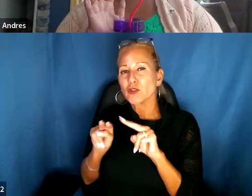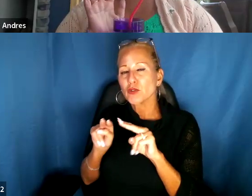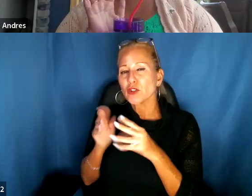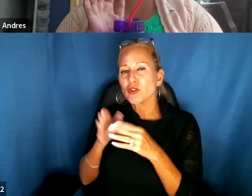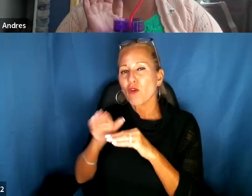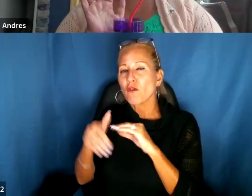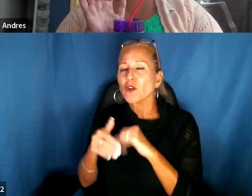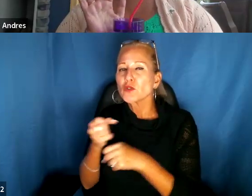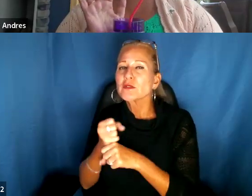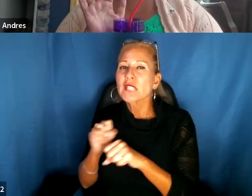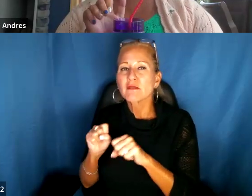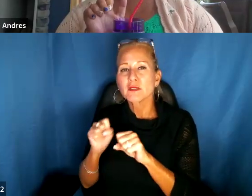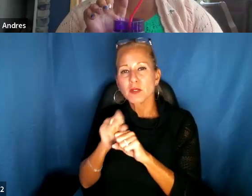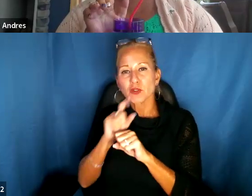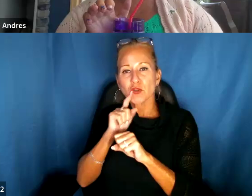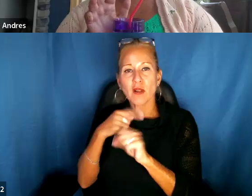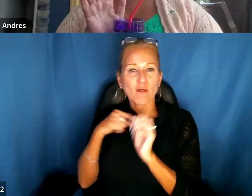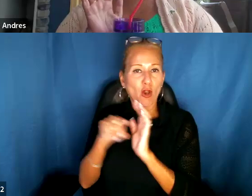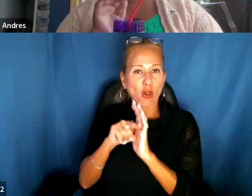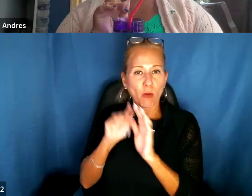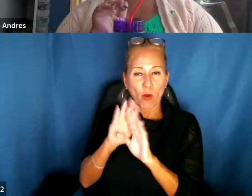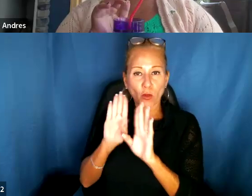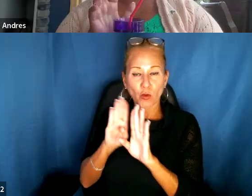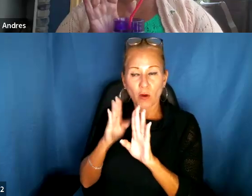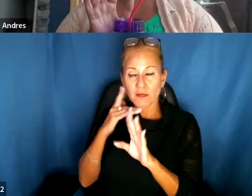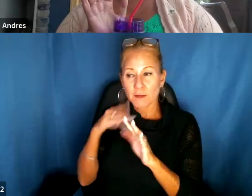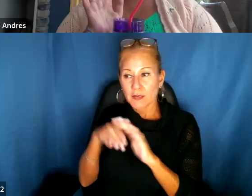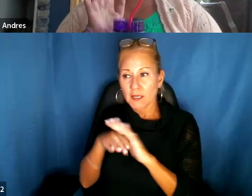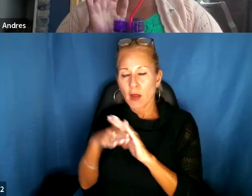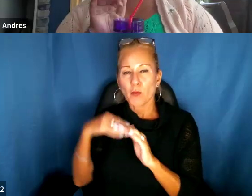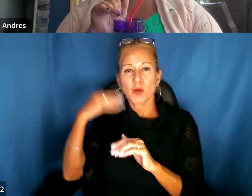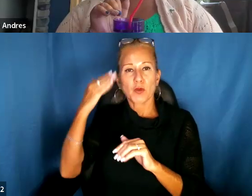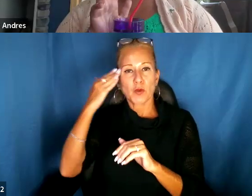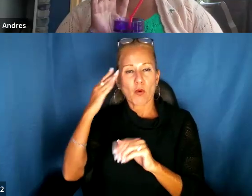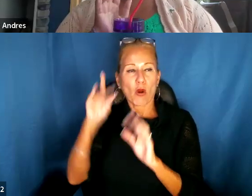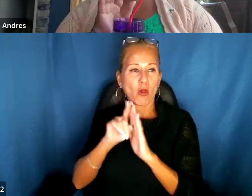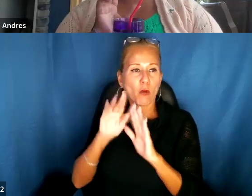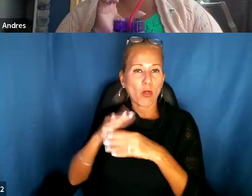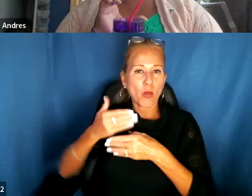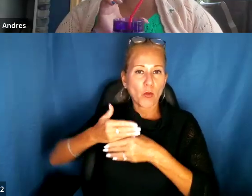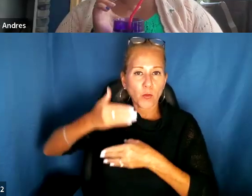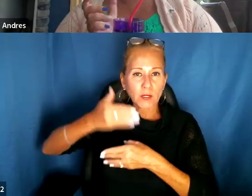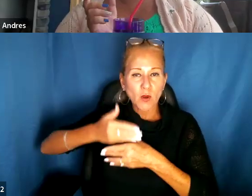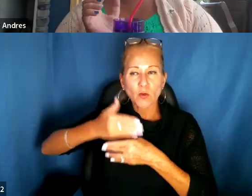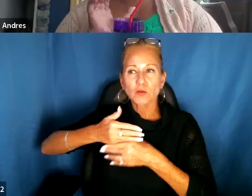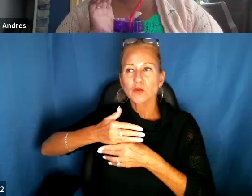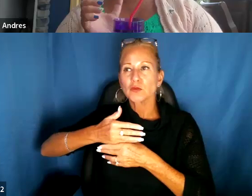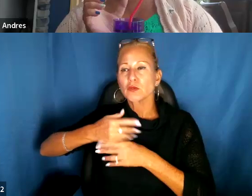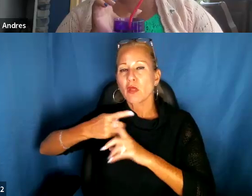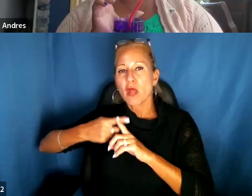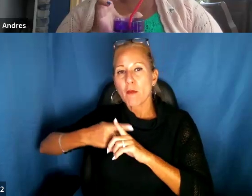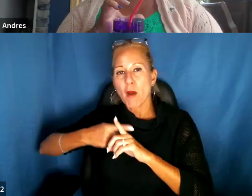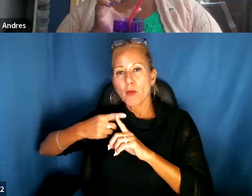So there were, you know, there was an alarm on his door. So if he went in and out, we knew. There were alarms on the windows. There was a